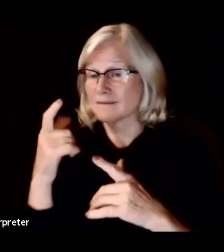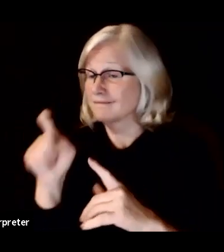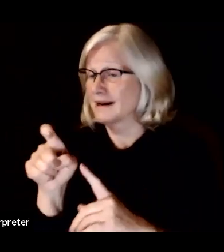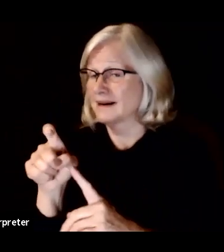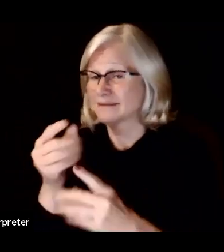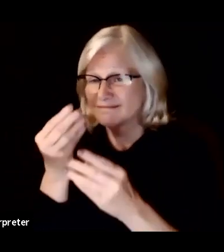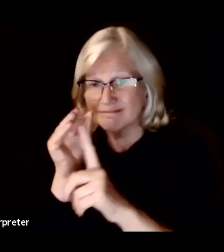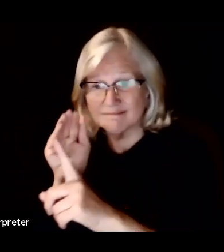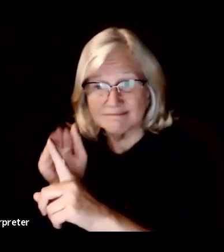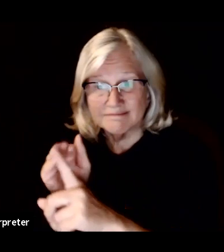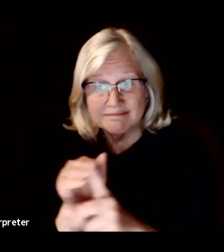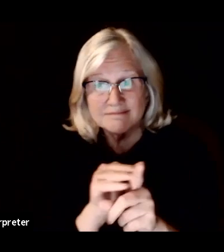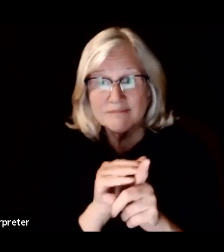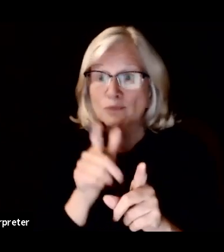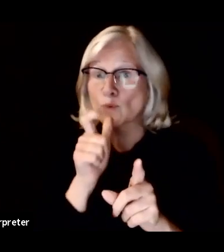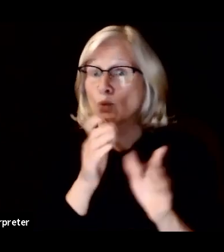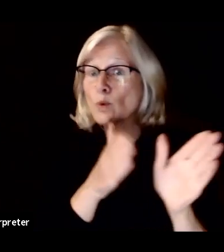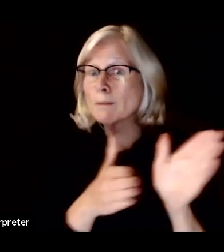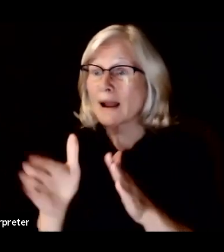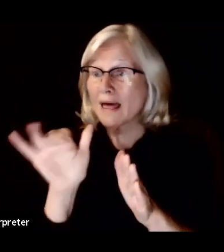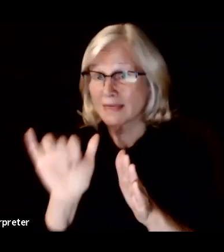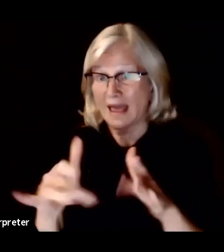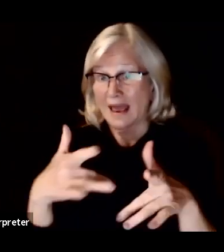are aware of those activities.